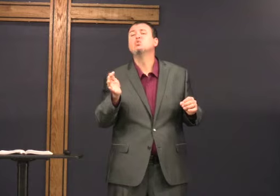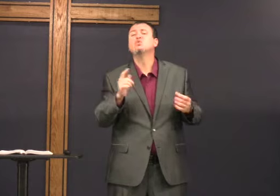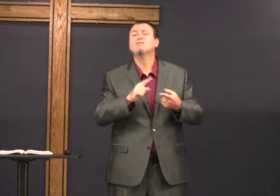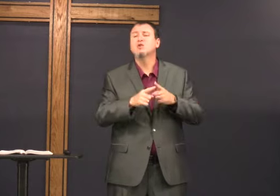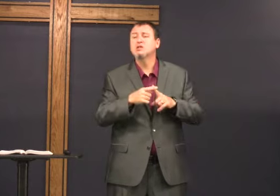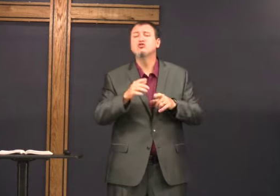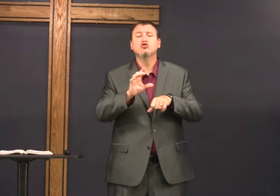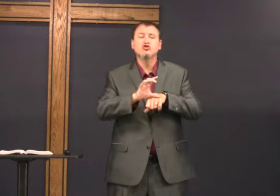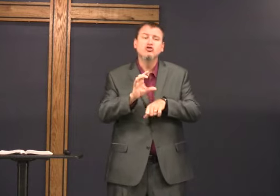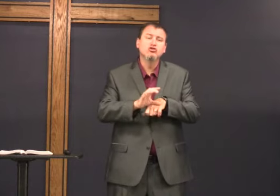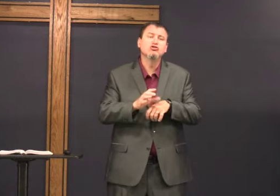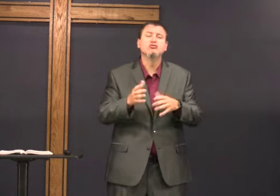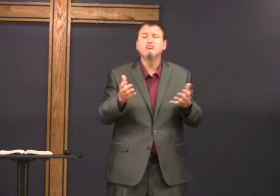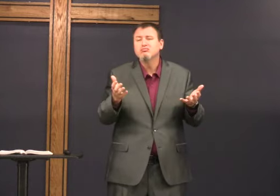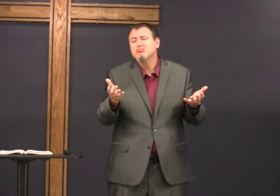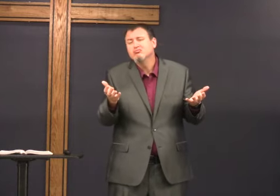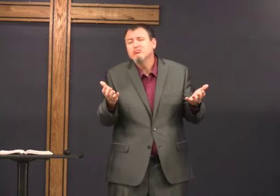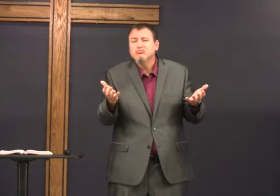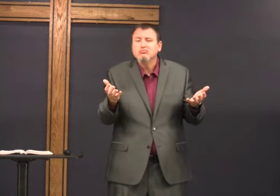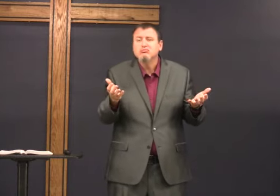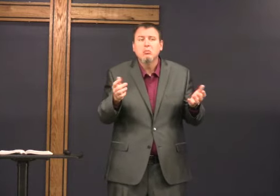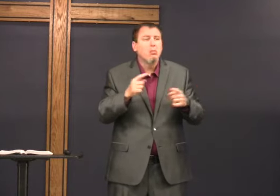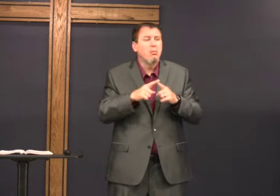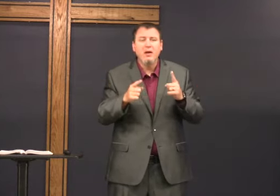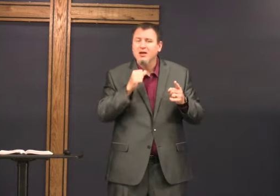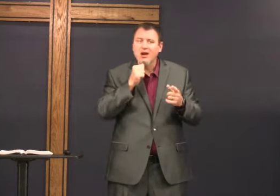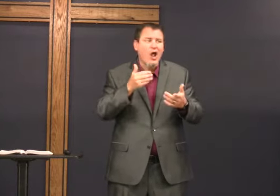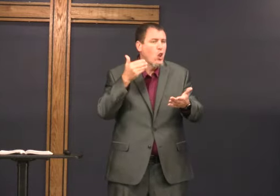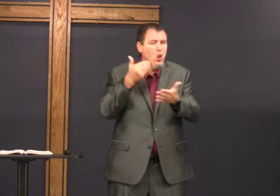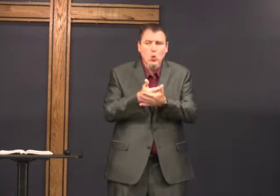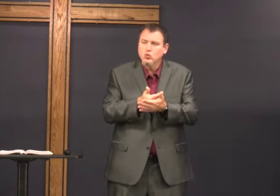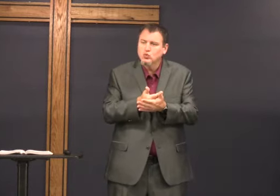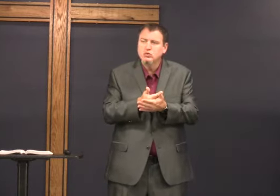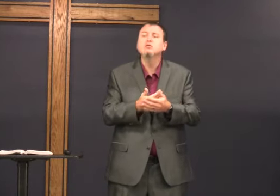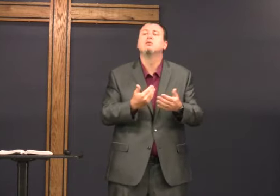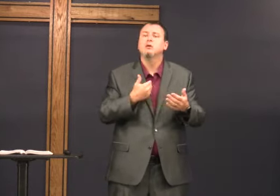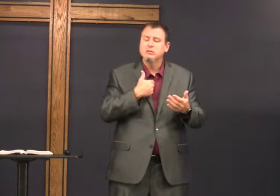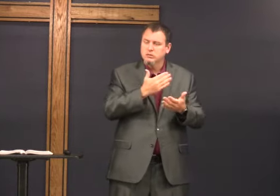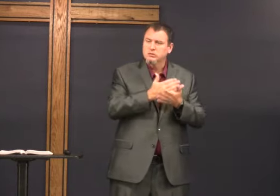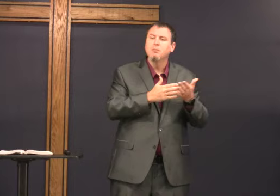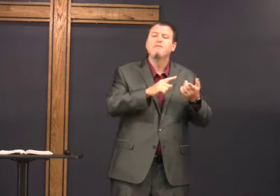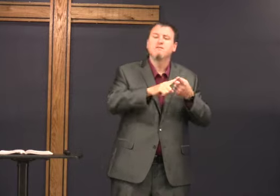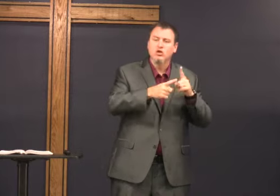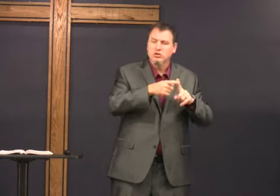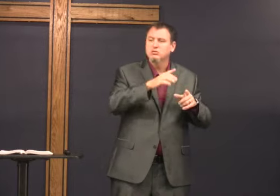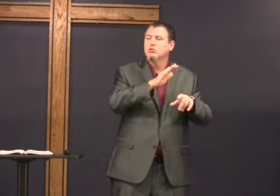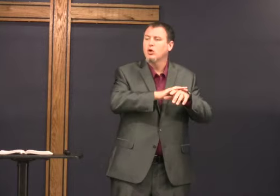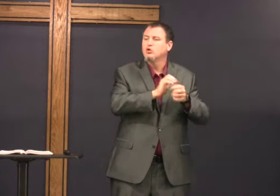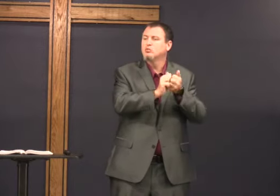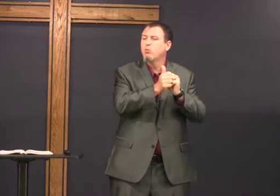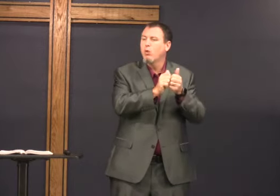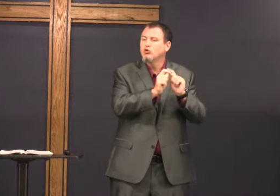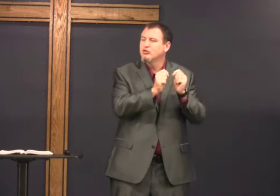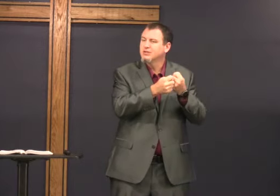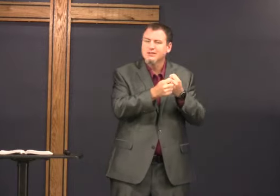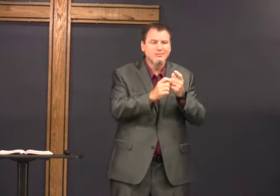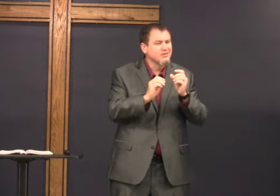I had several friends in the church, but not really close. And some of my friends were